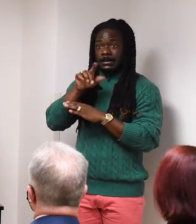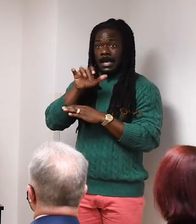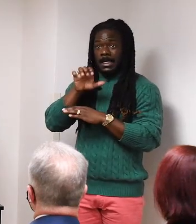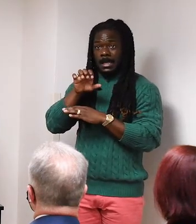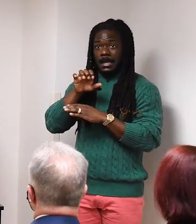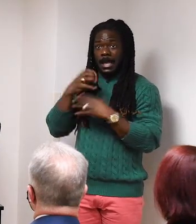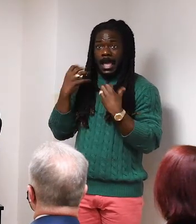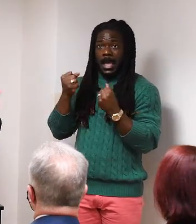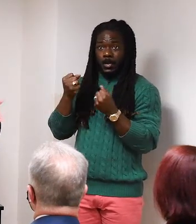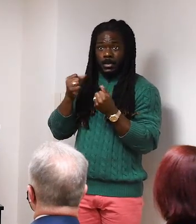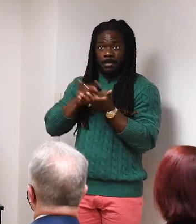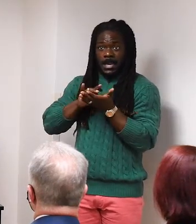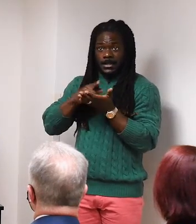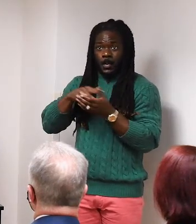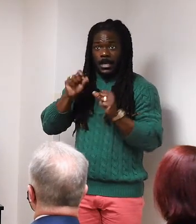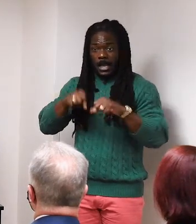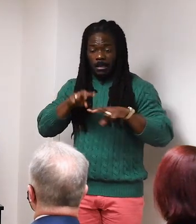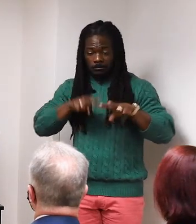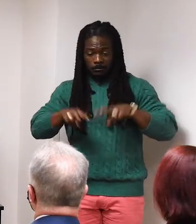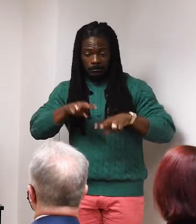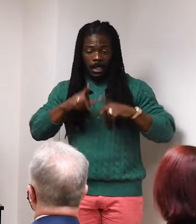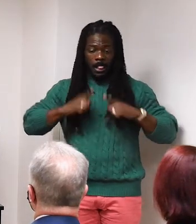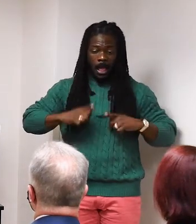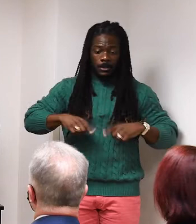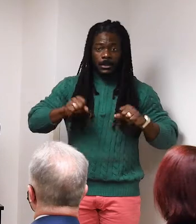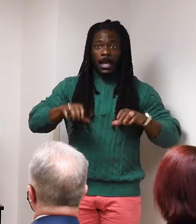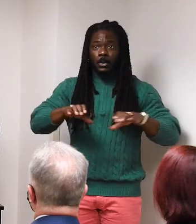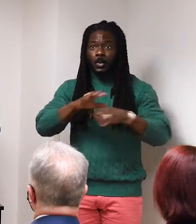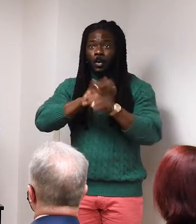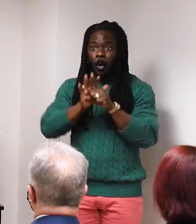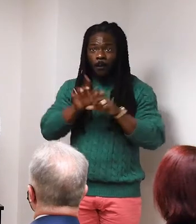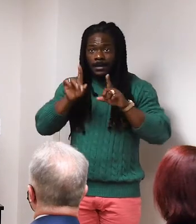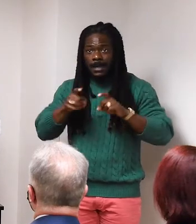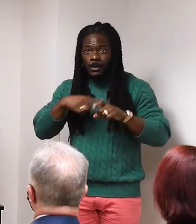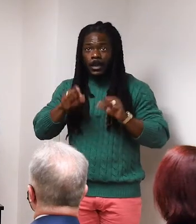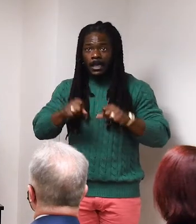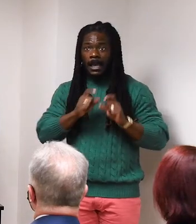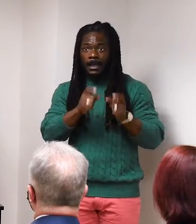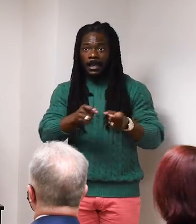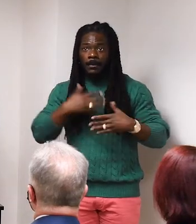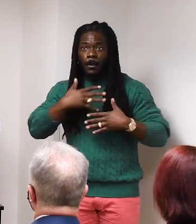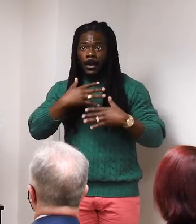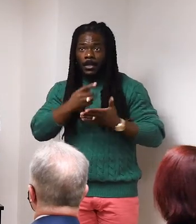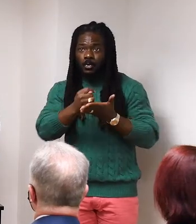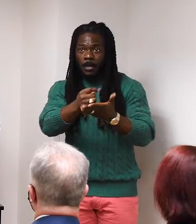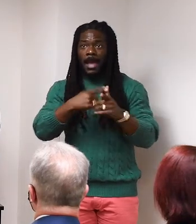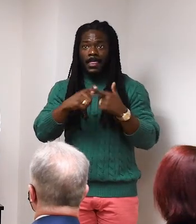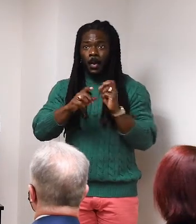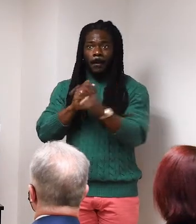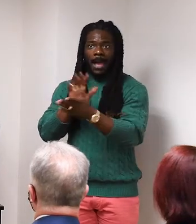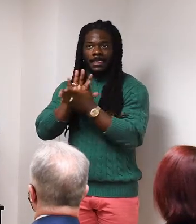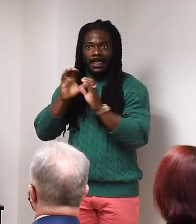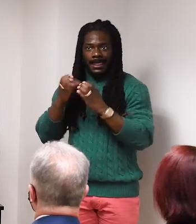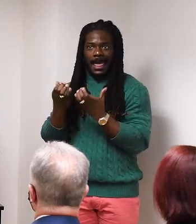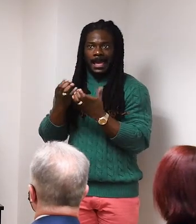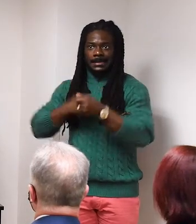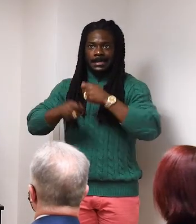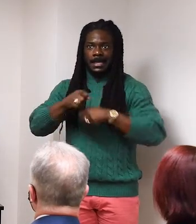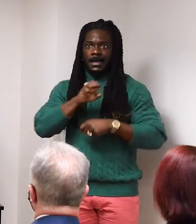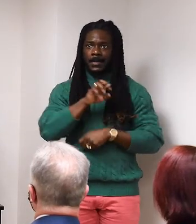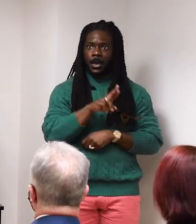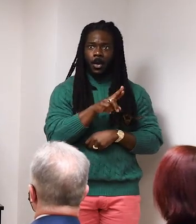the lungs. We can do a COVID test. We can administer a breathing treatment. And we can send the kid back to class instead of to the